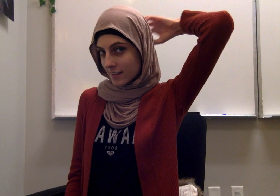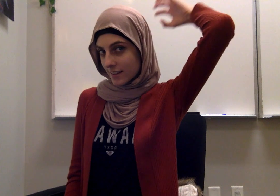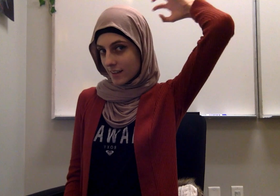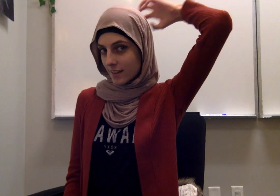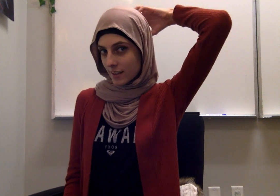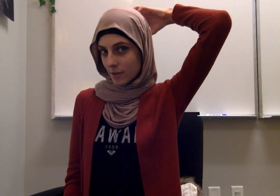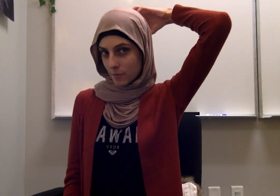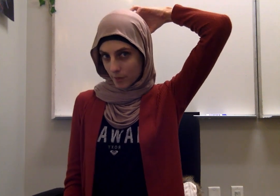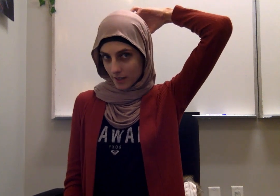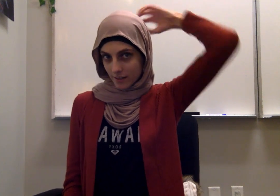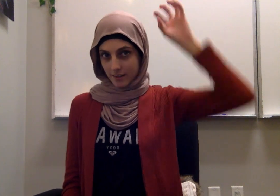Bun.